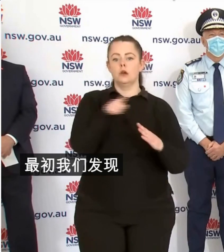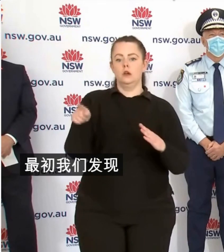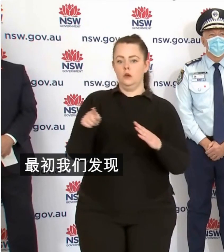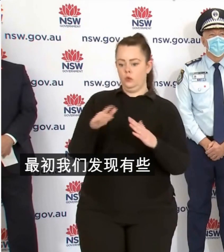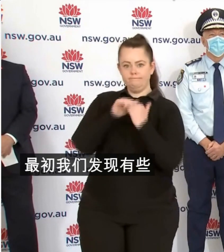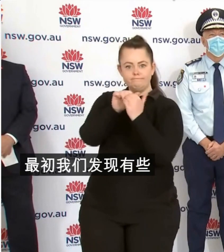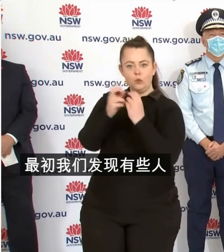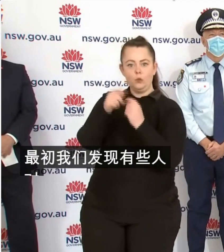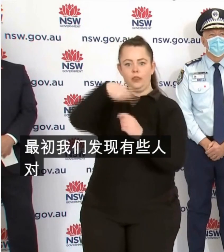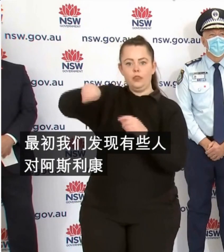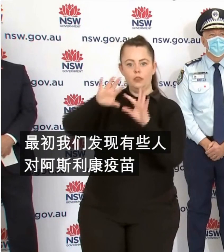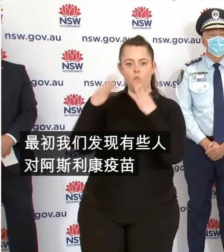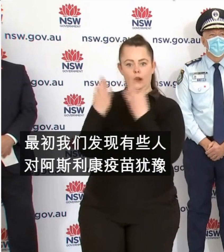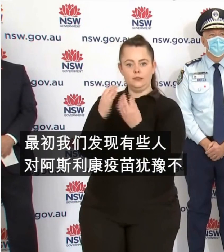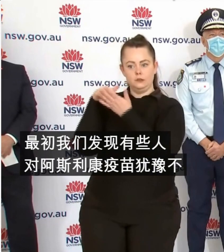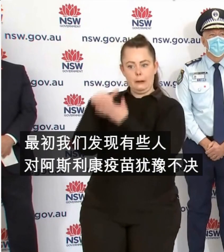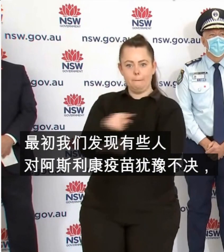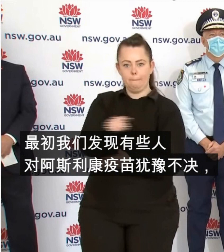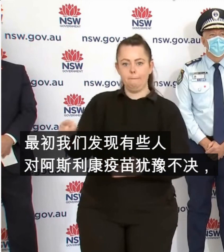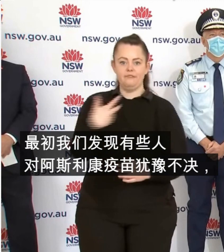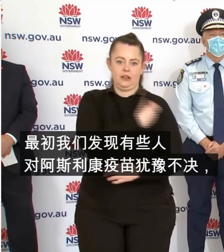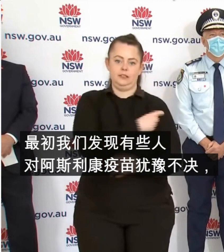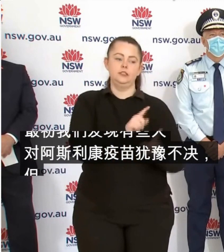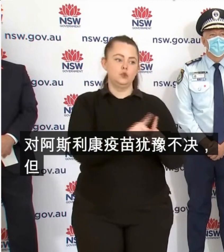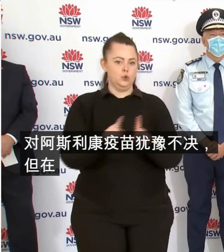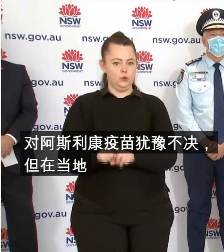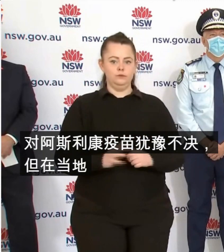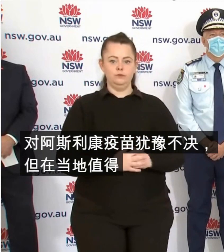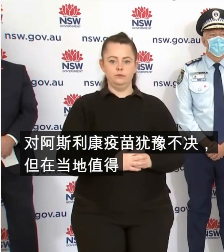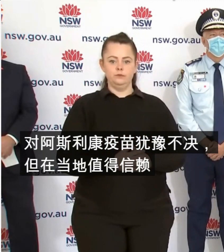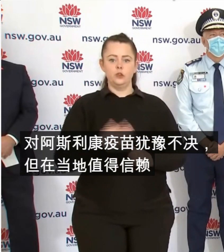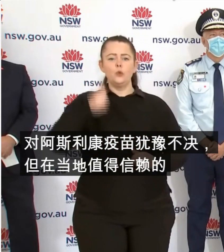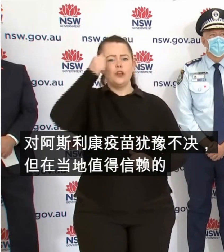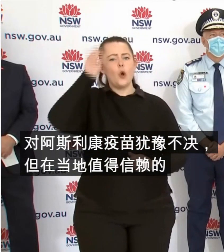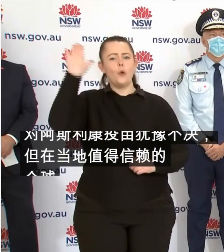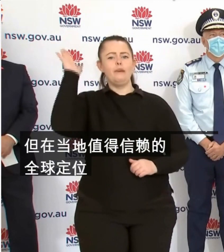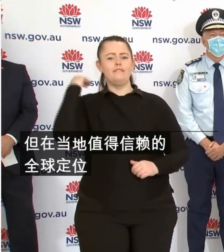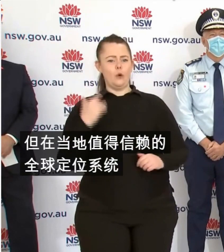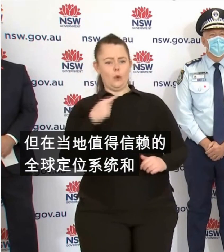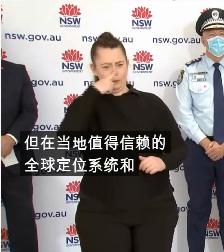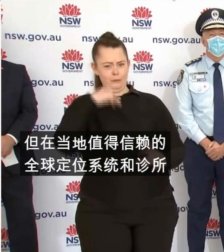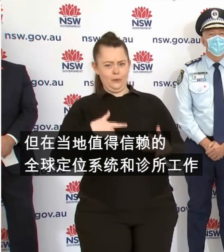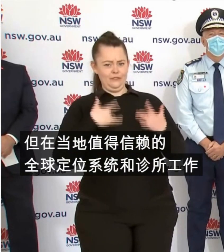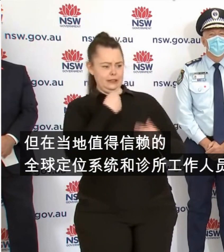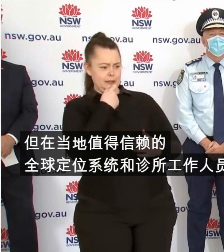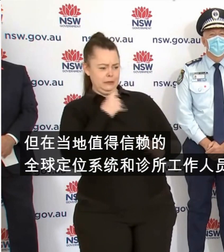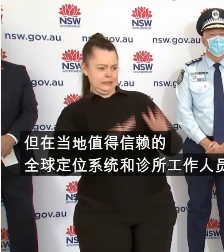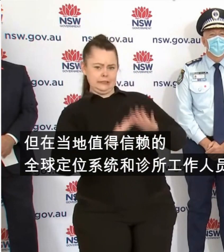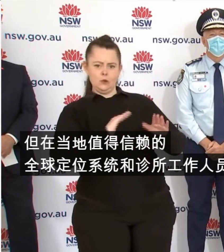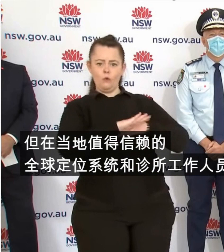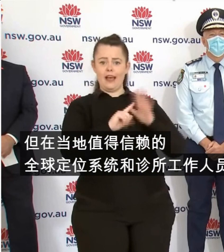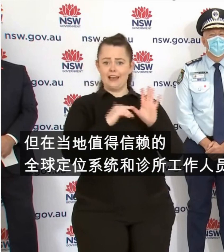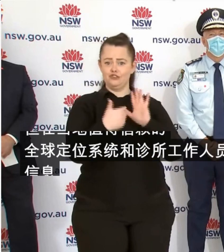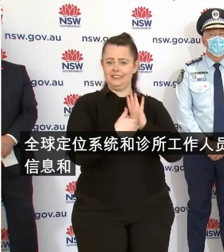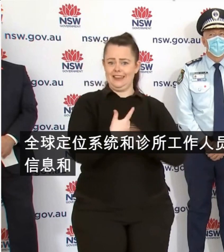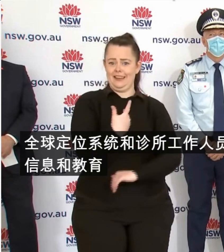Initially, we found that some people were hesitant about the AstraZeneca vaccine, but with the support of local trusted GPs and staff in our